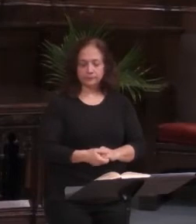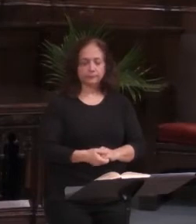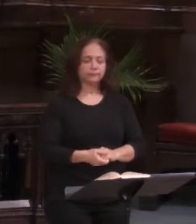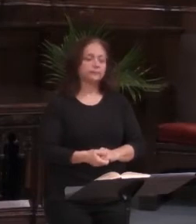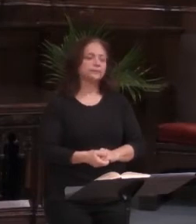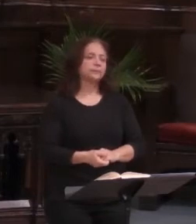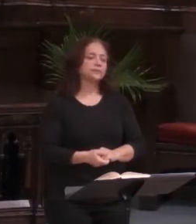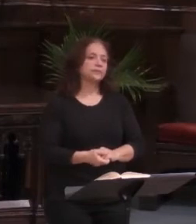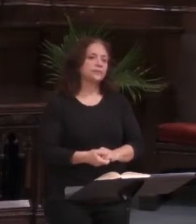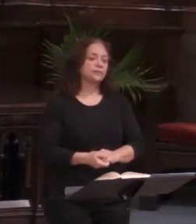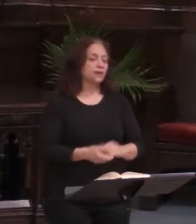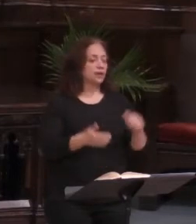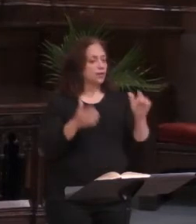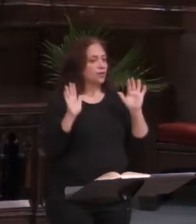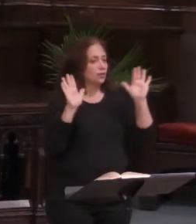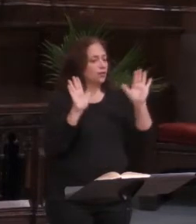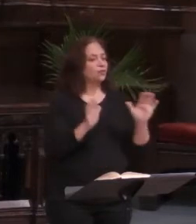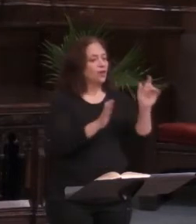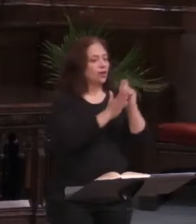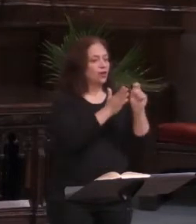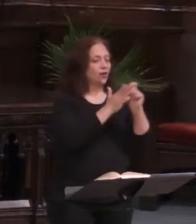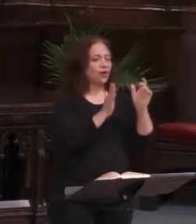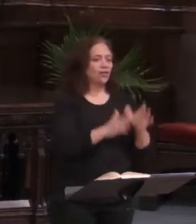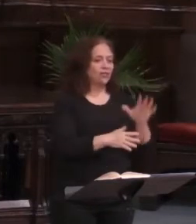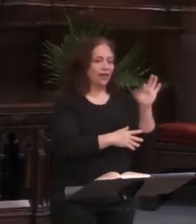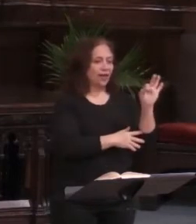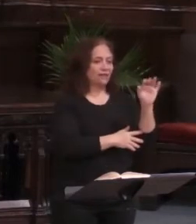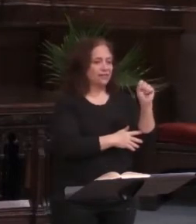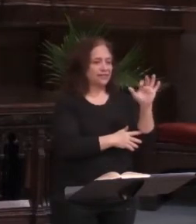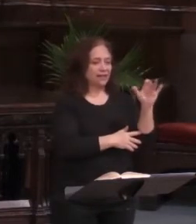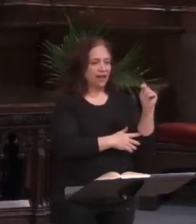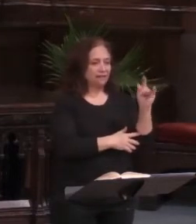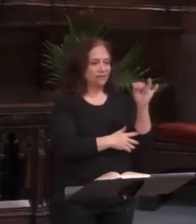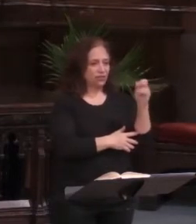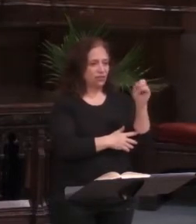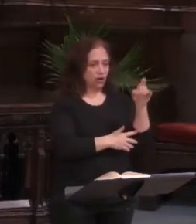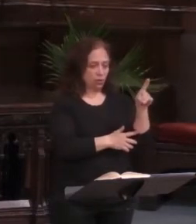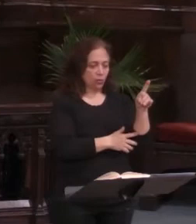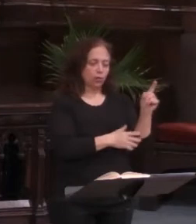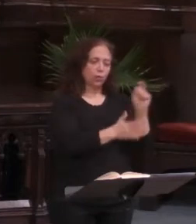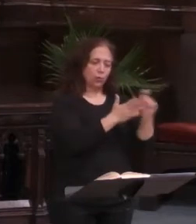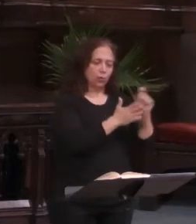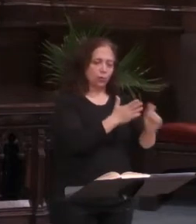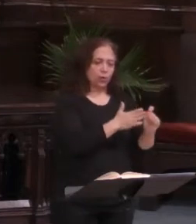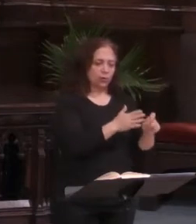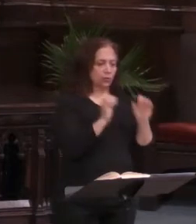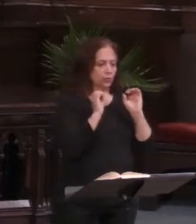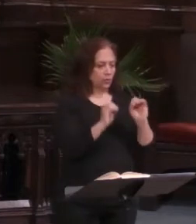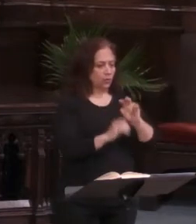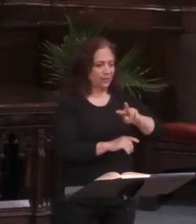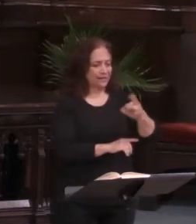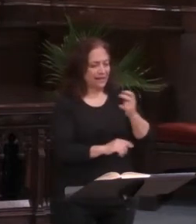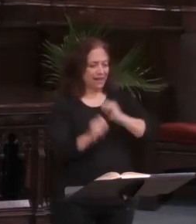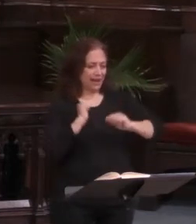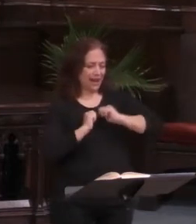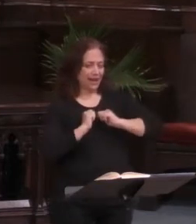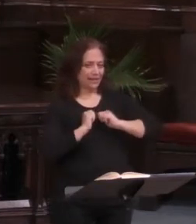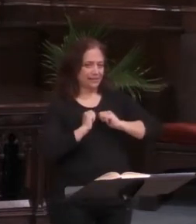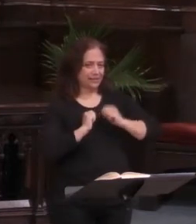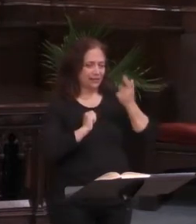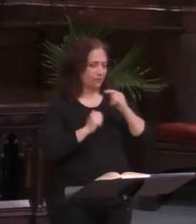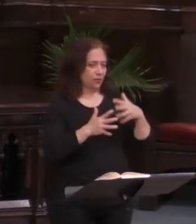The great author F. Scott Fitzgerald once wrote that there are no second acts in American